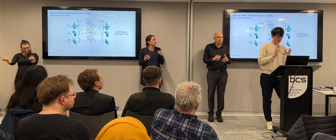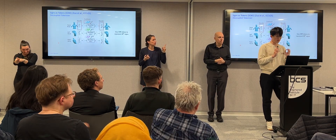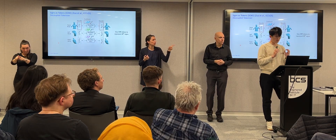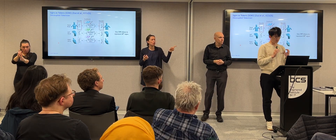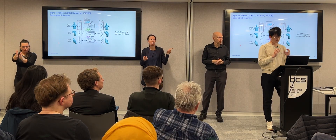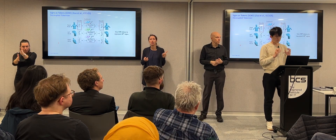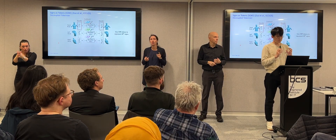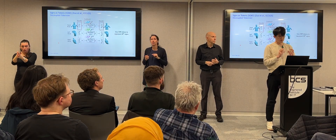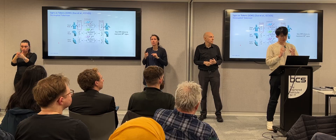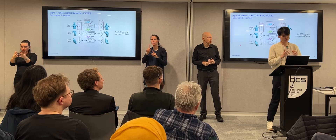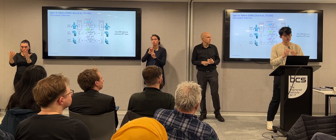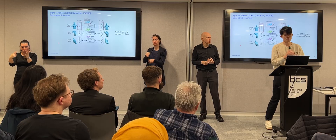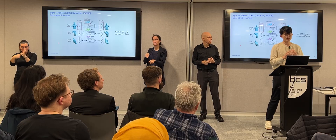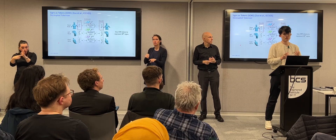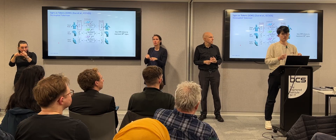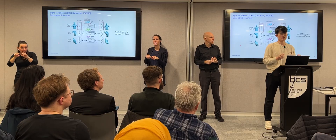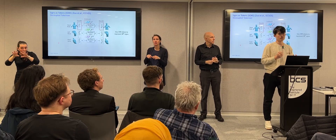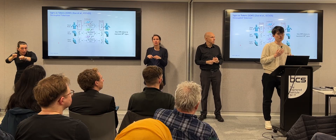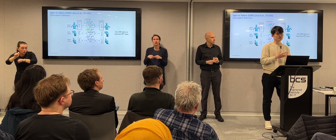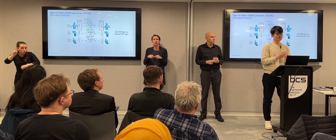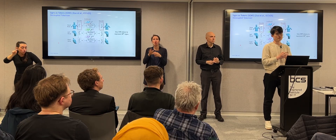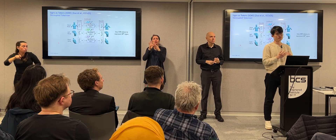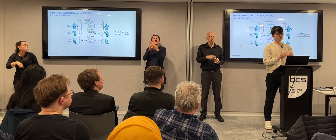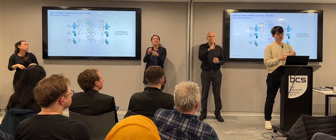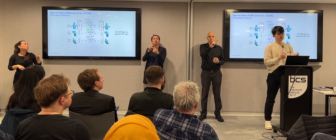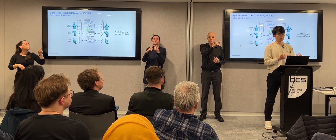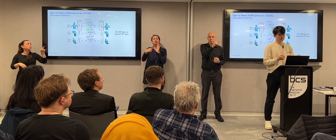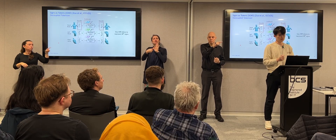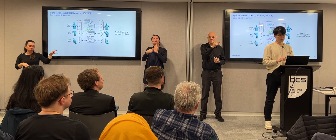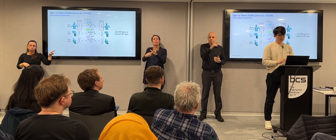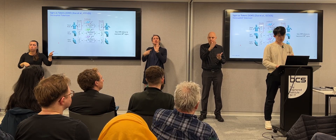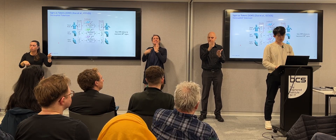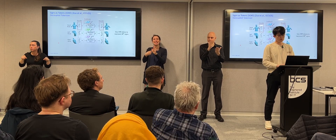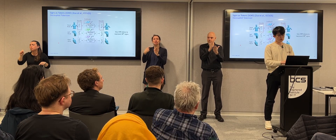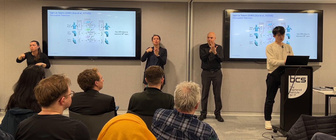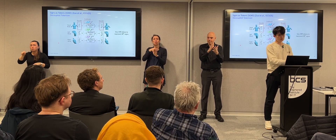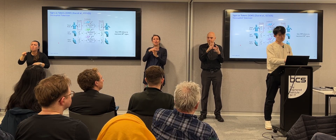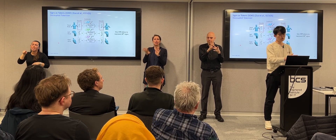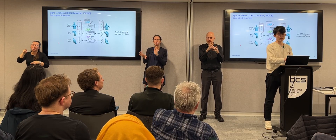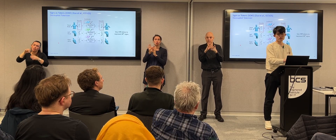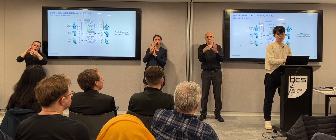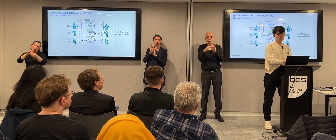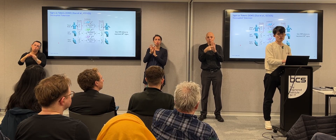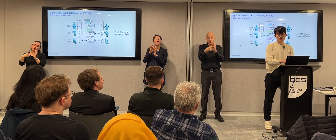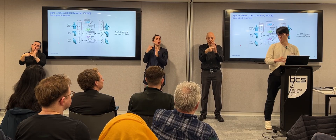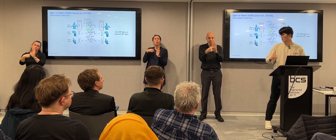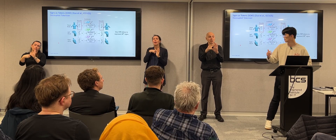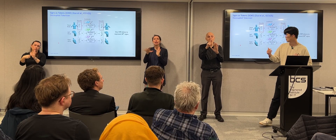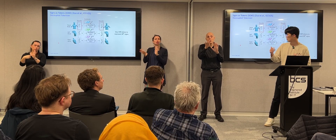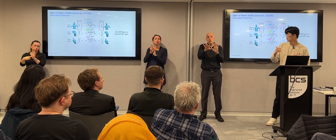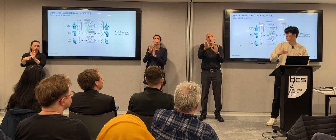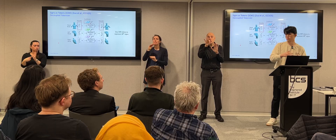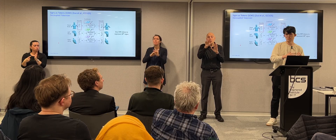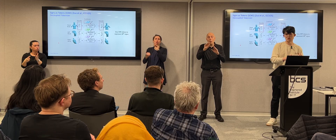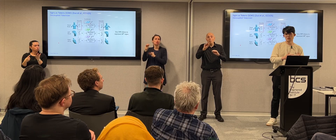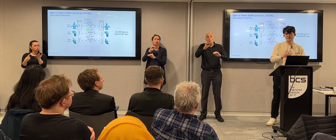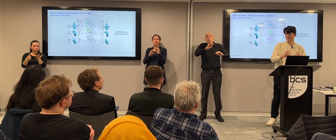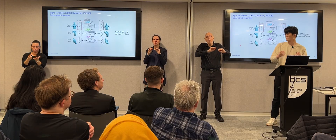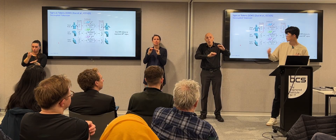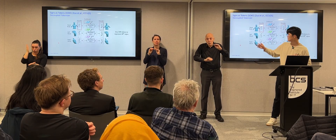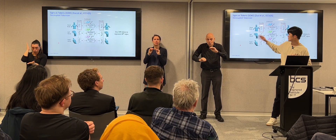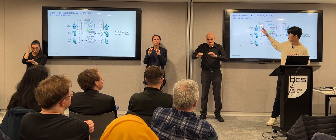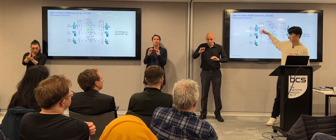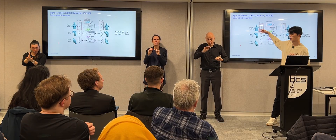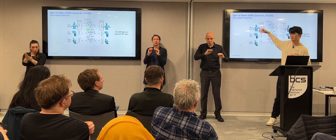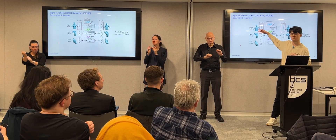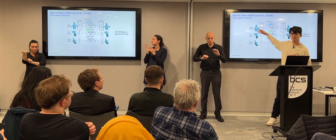this is related to the representation we choose. So that is, we choose motions, or we can